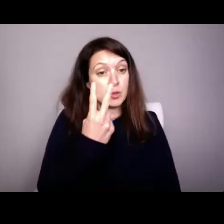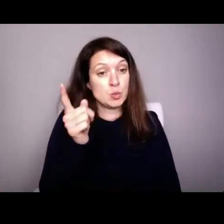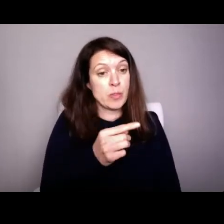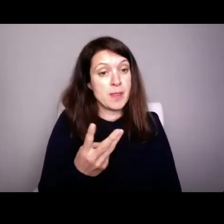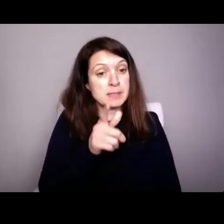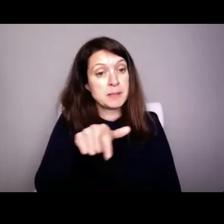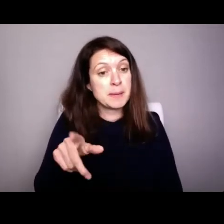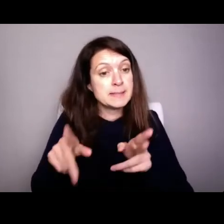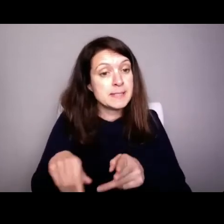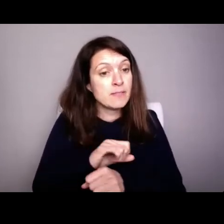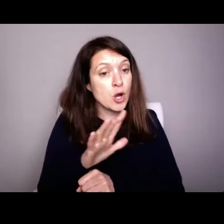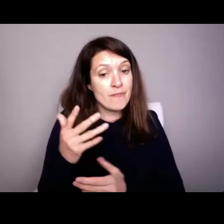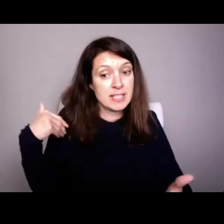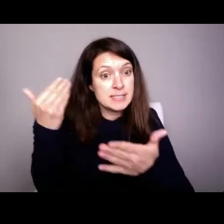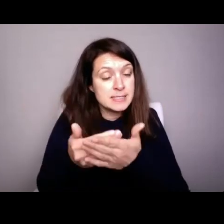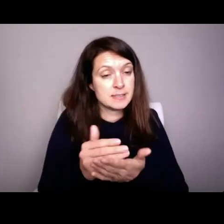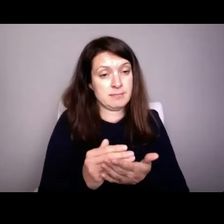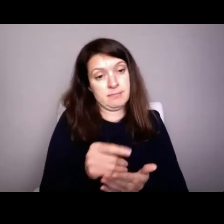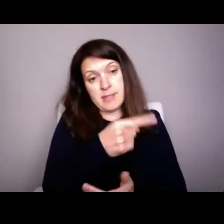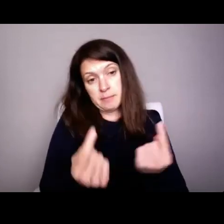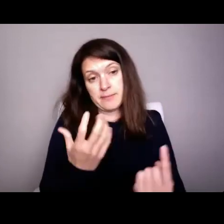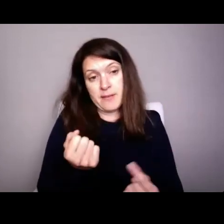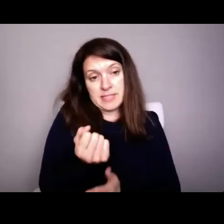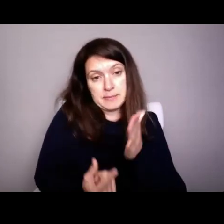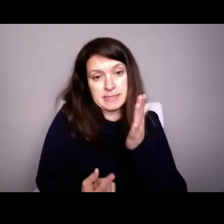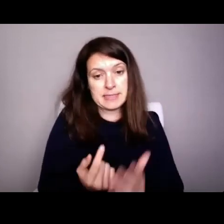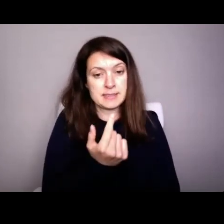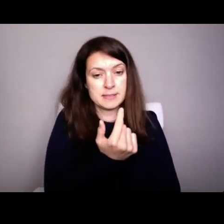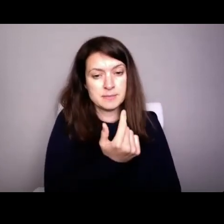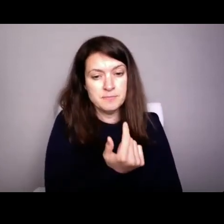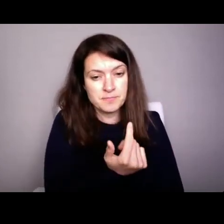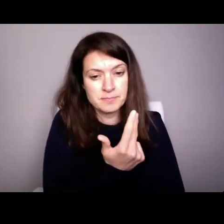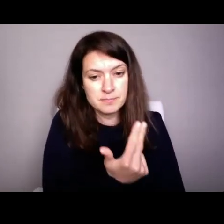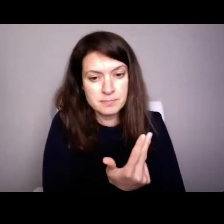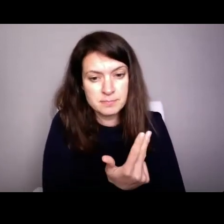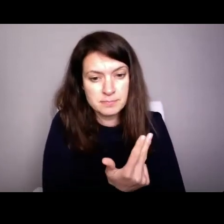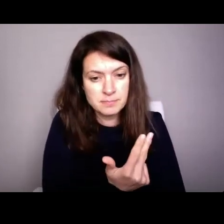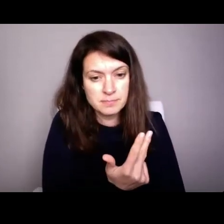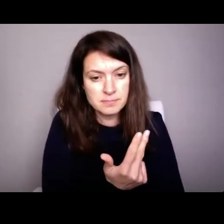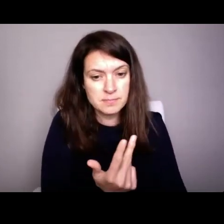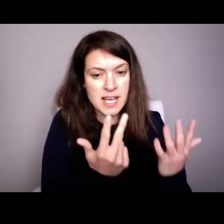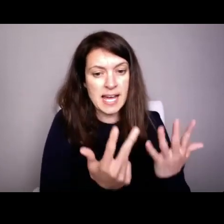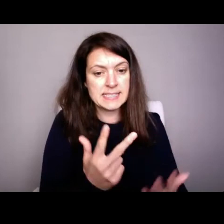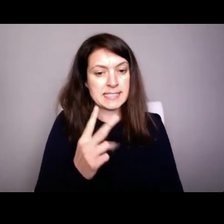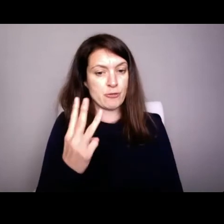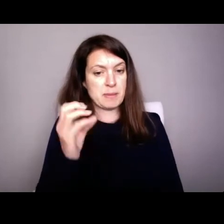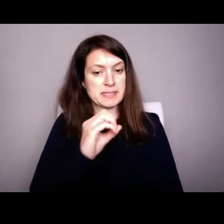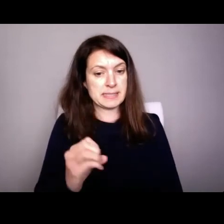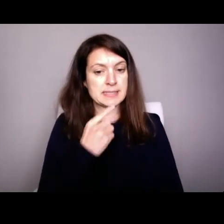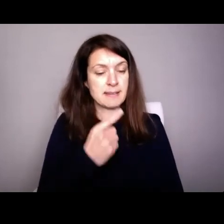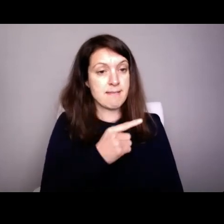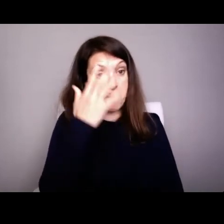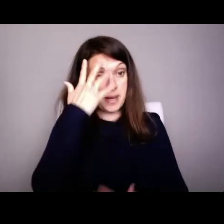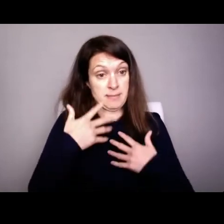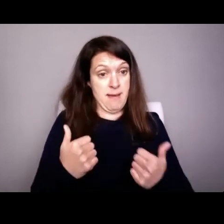that 83% of our participants stated that their mental health had been worse or much worse during